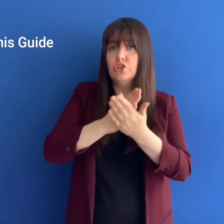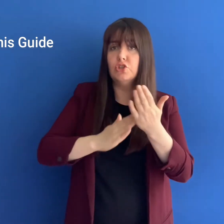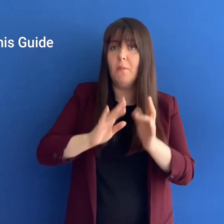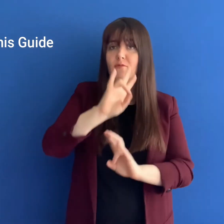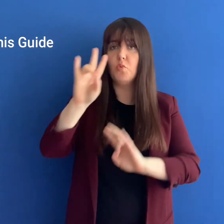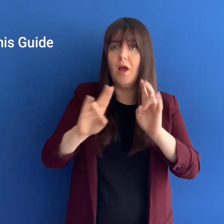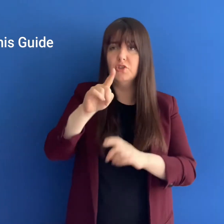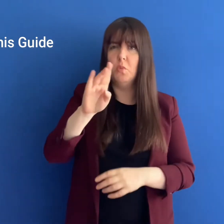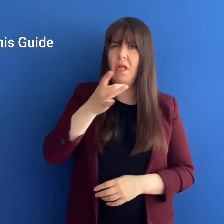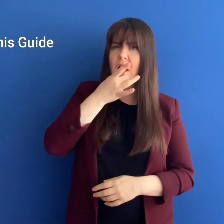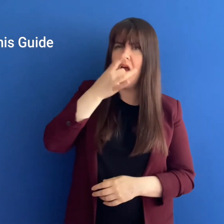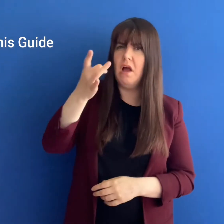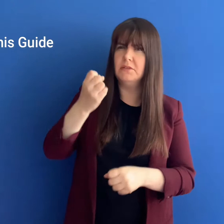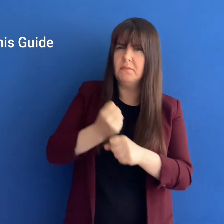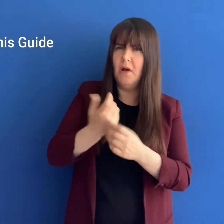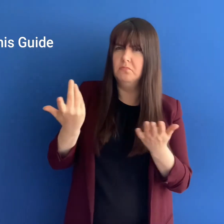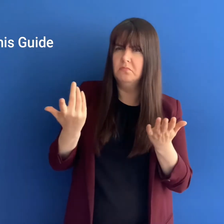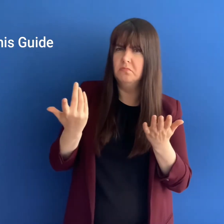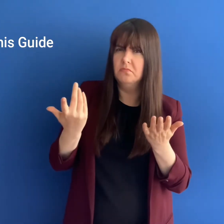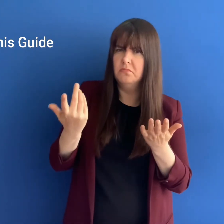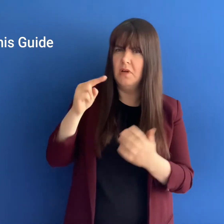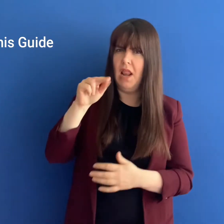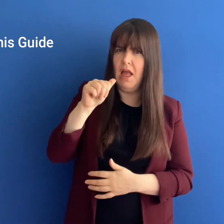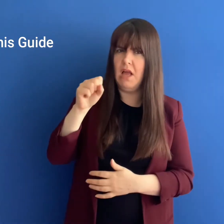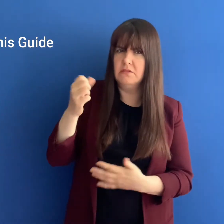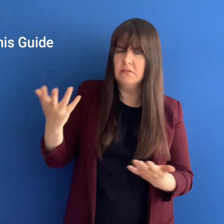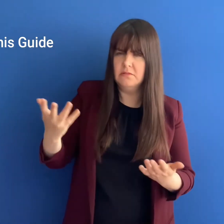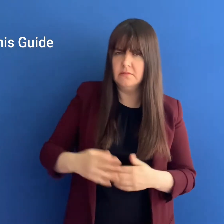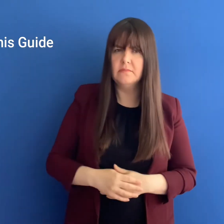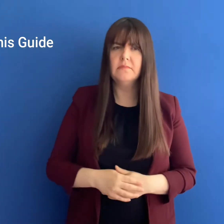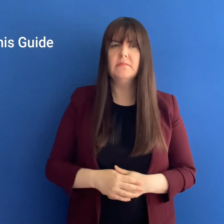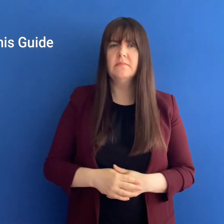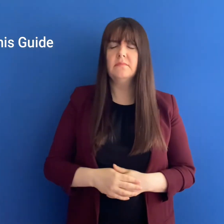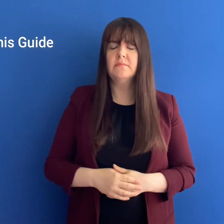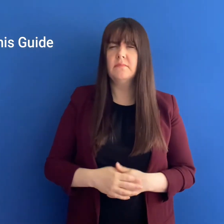The guide will answer some of the questions you may have about the following in terms of NASS.